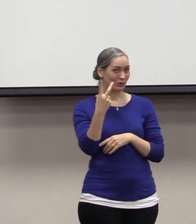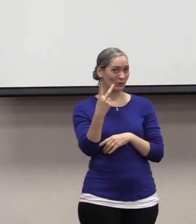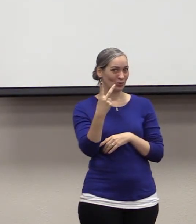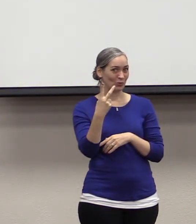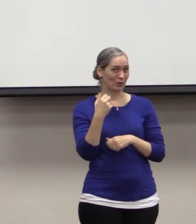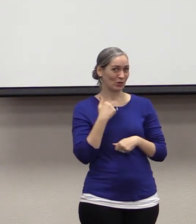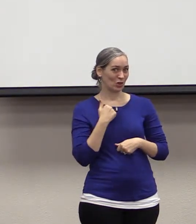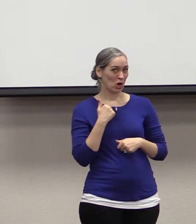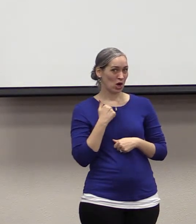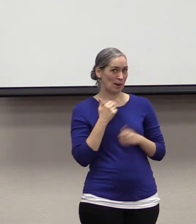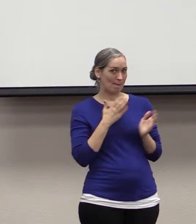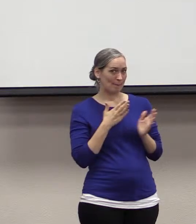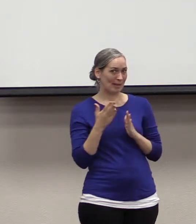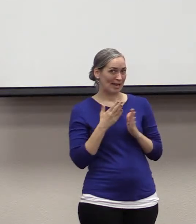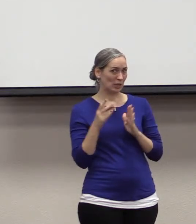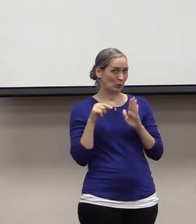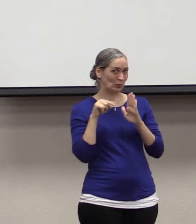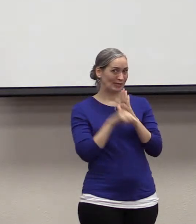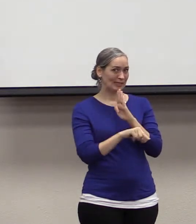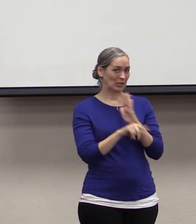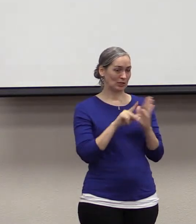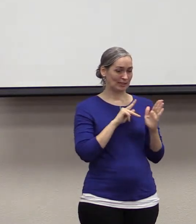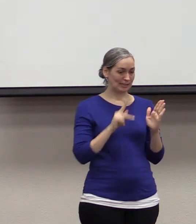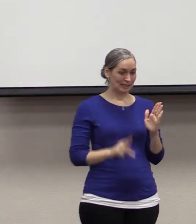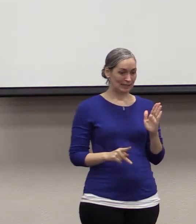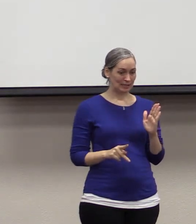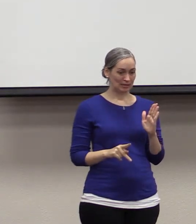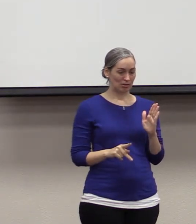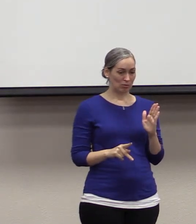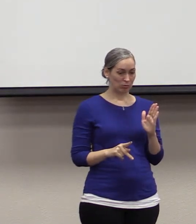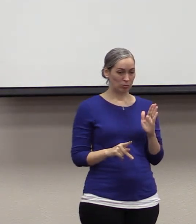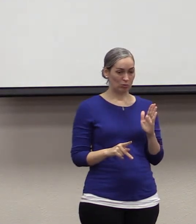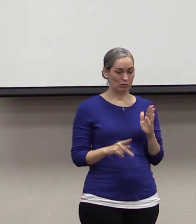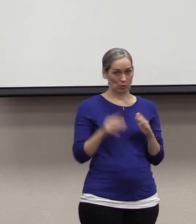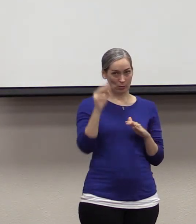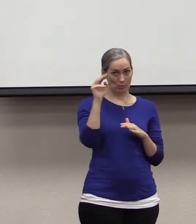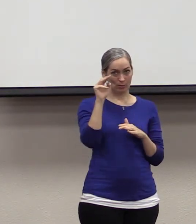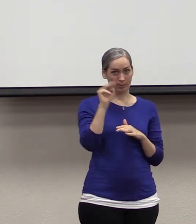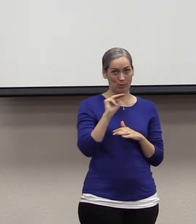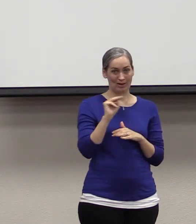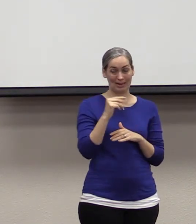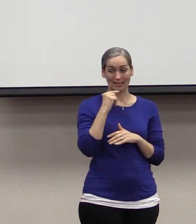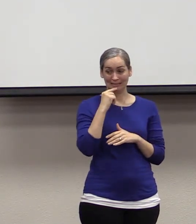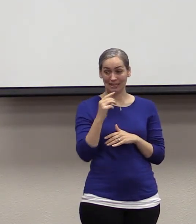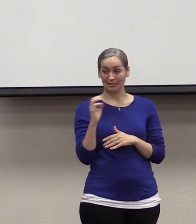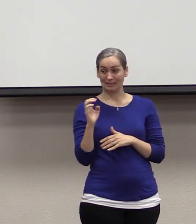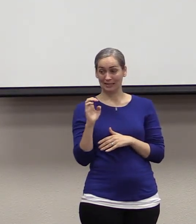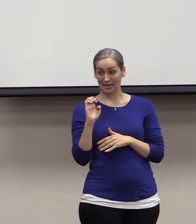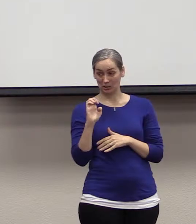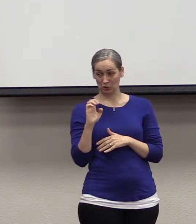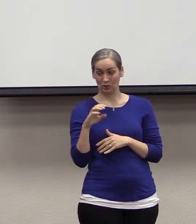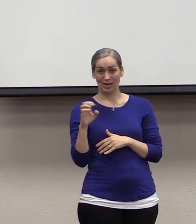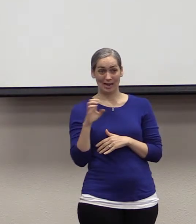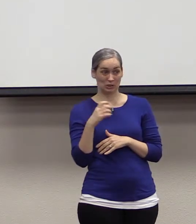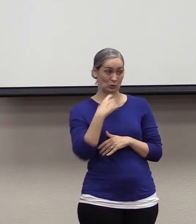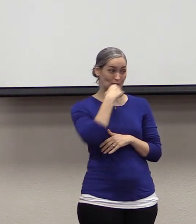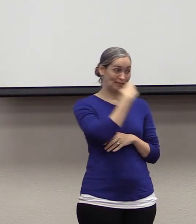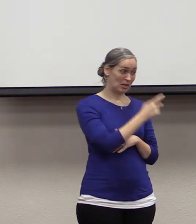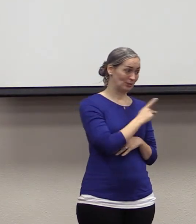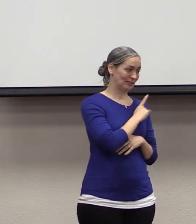He goes and tells Esther, Esther tells the king, and the king acknowledges Mordecai for having saved his life.